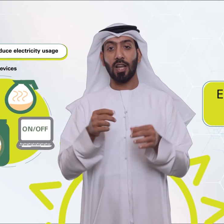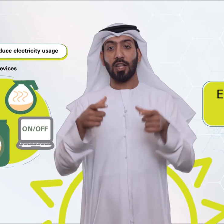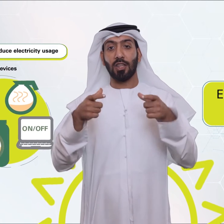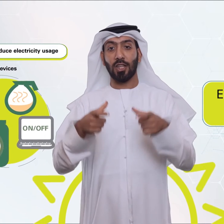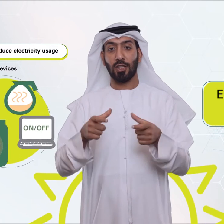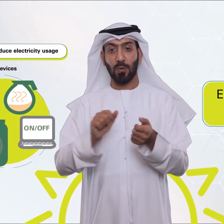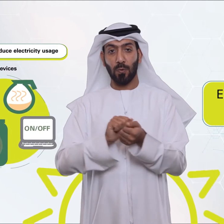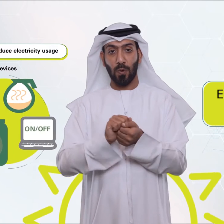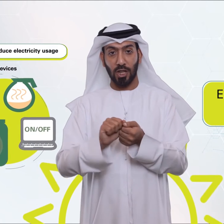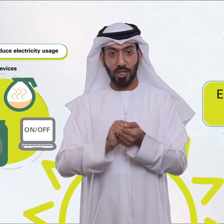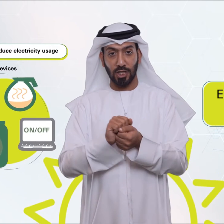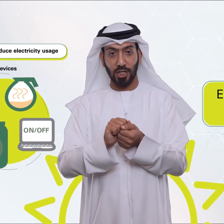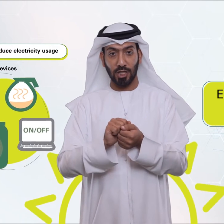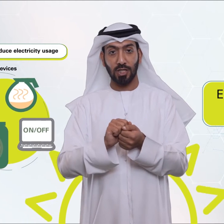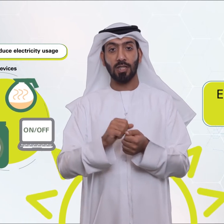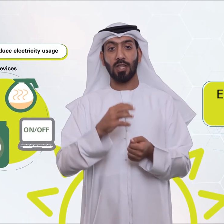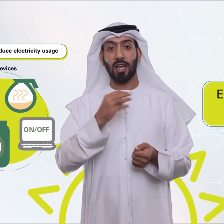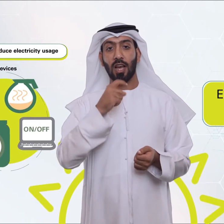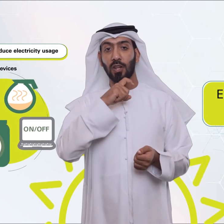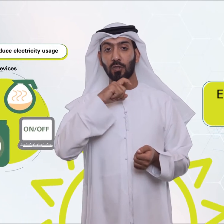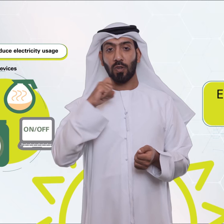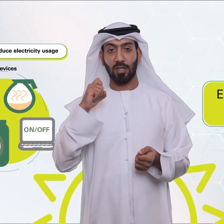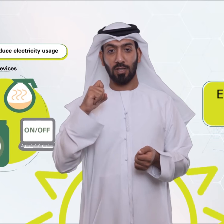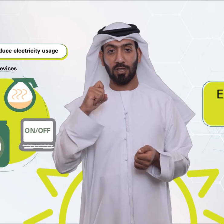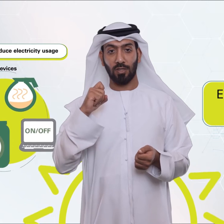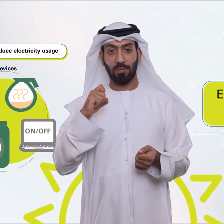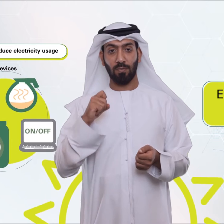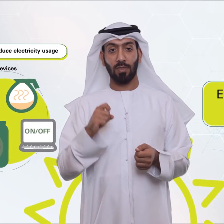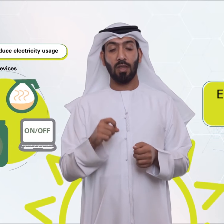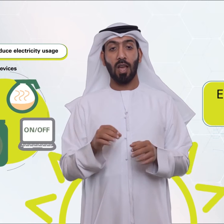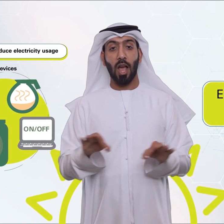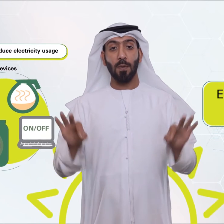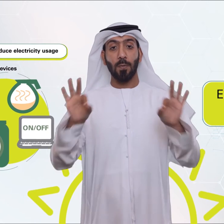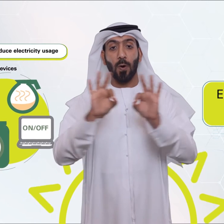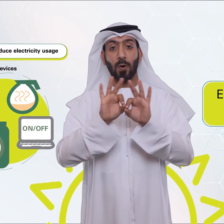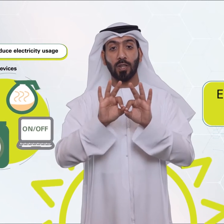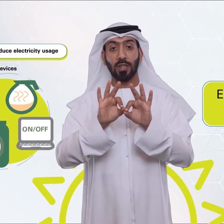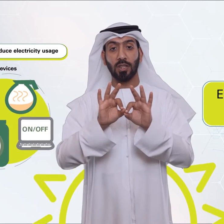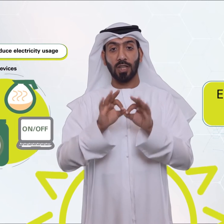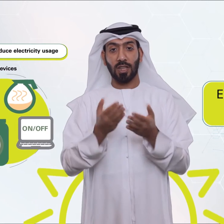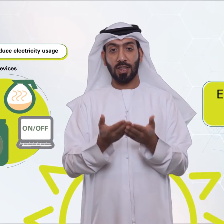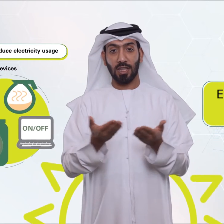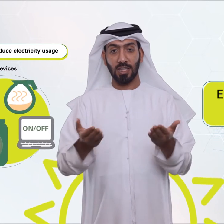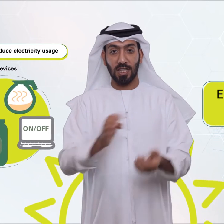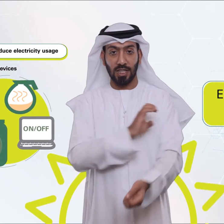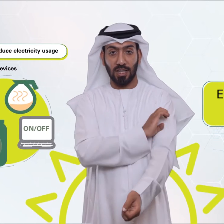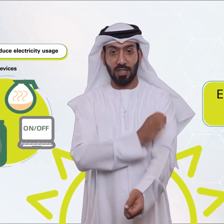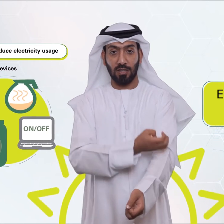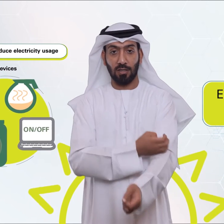to replace the old electrical oven, dishwasher, or dryer with new devices, taking care